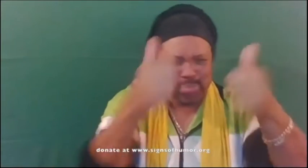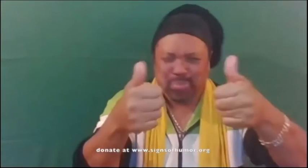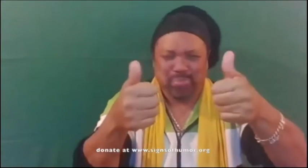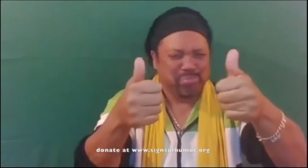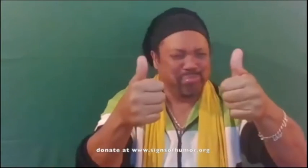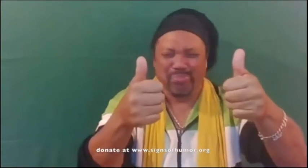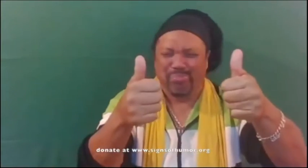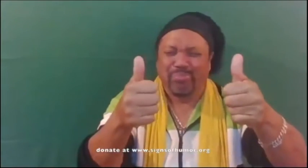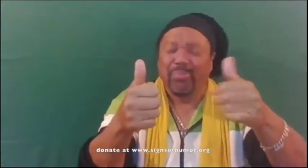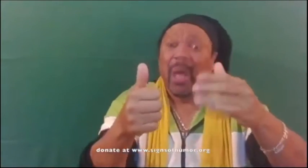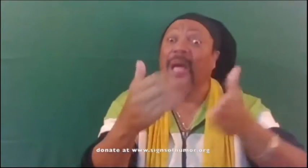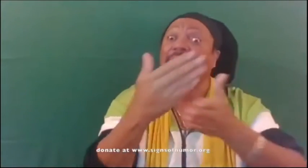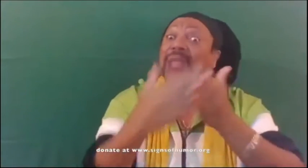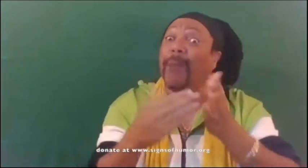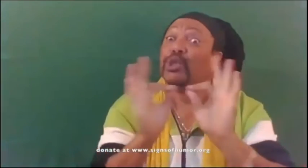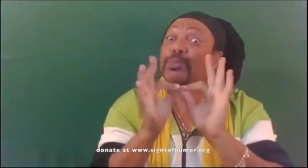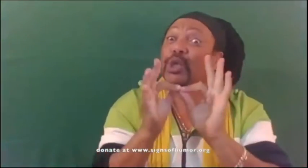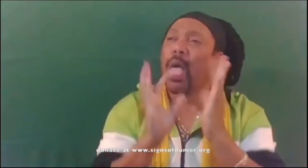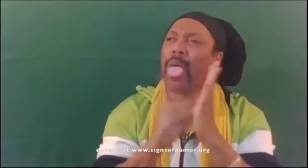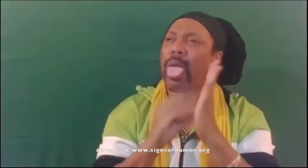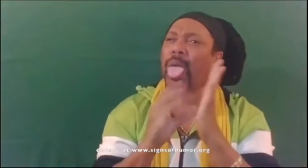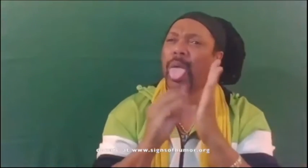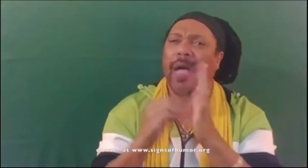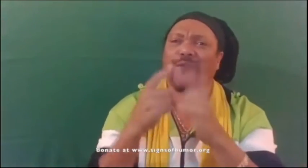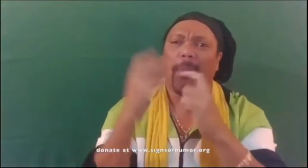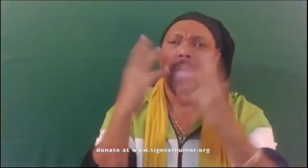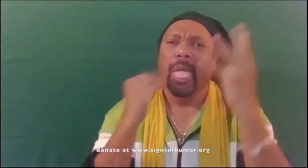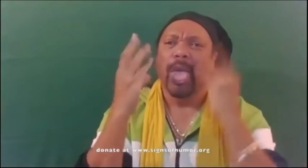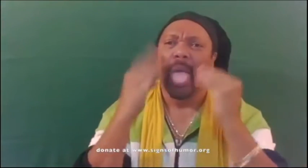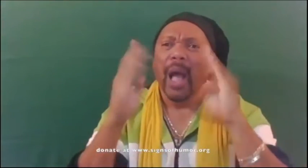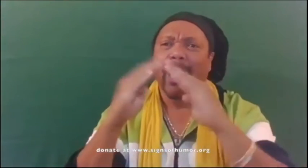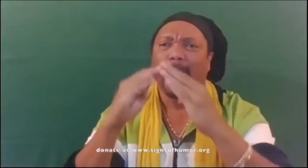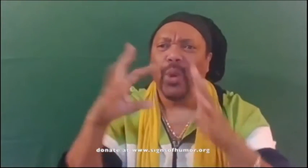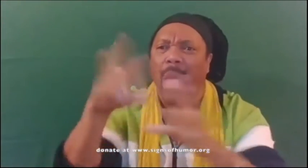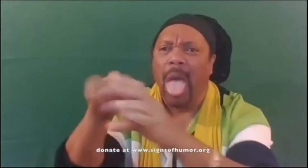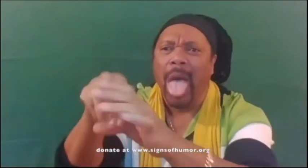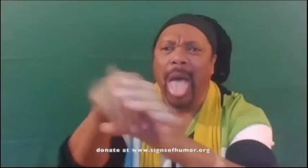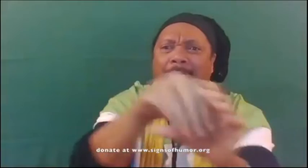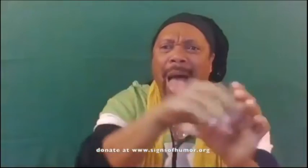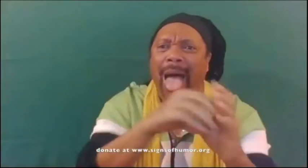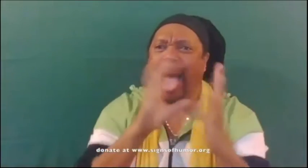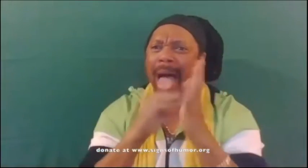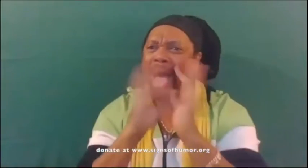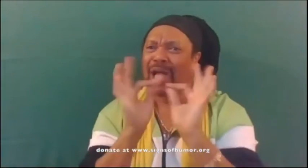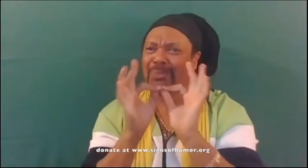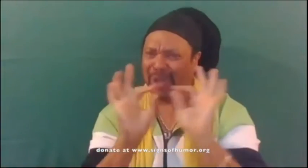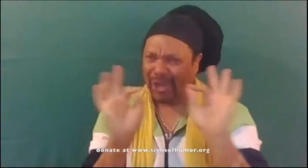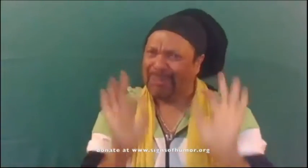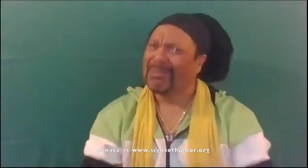interpreter training program. Well, my hat's off to you. Some of you got it just by pure experience, right? You're